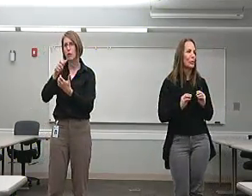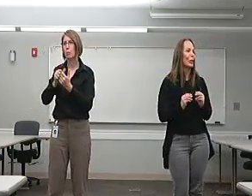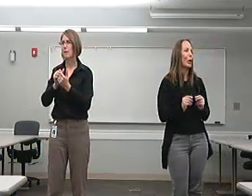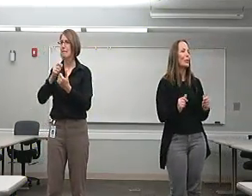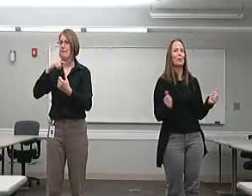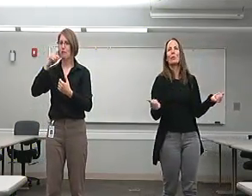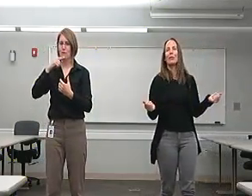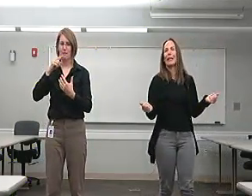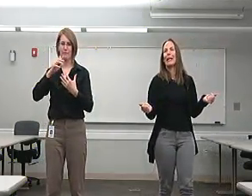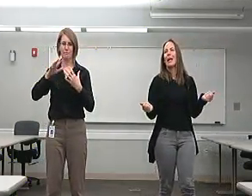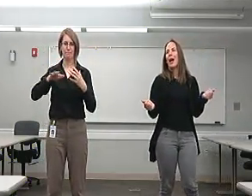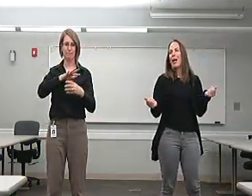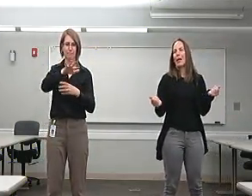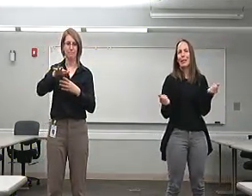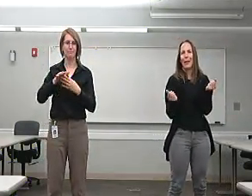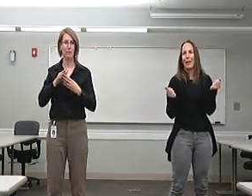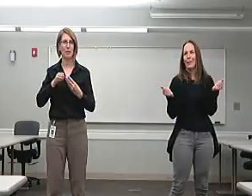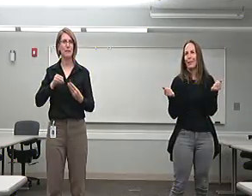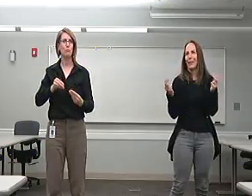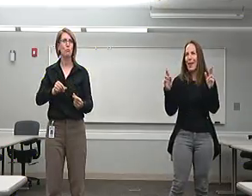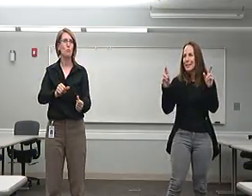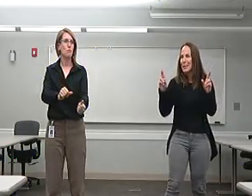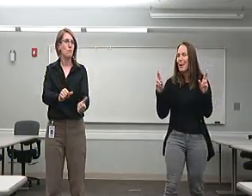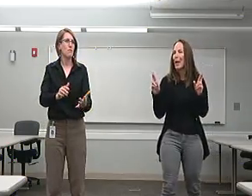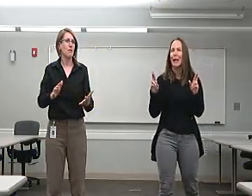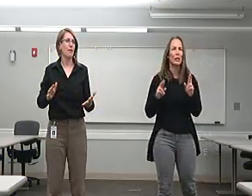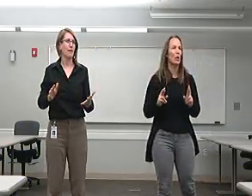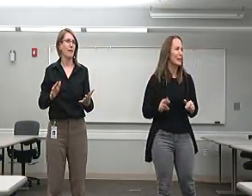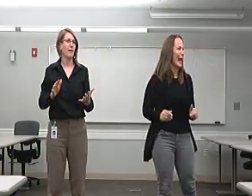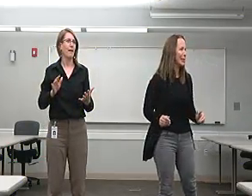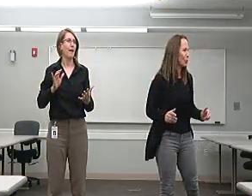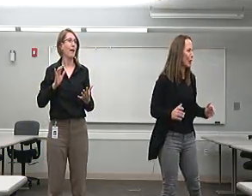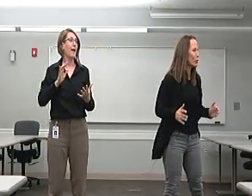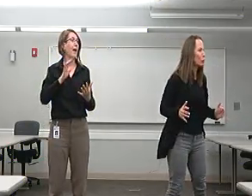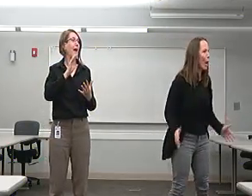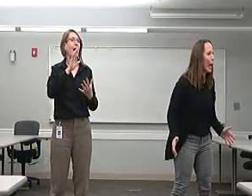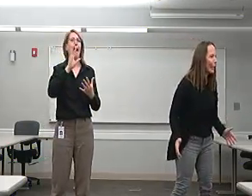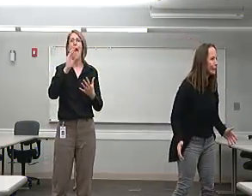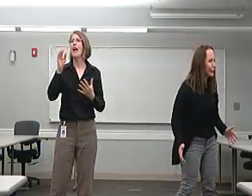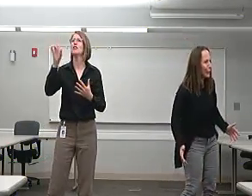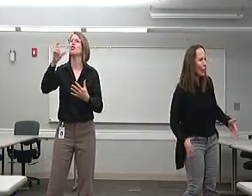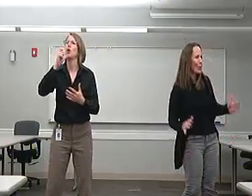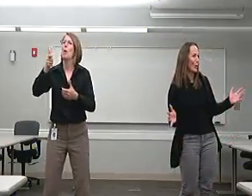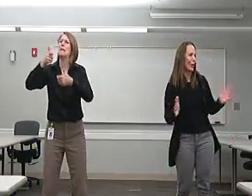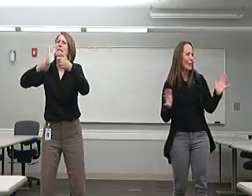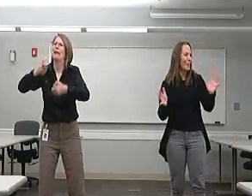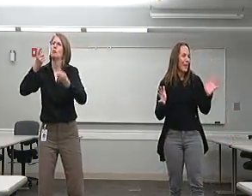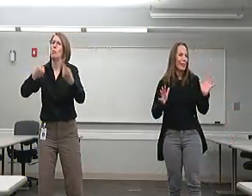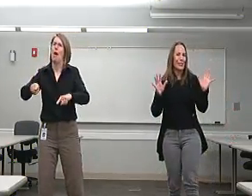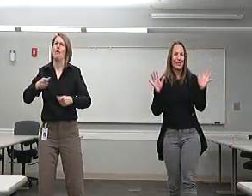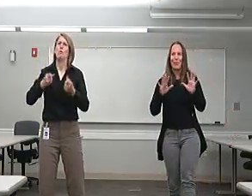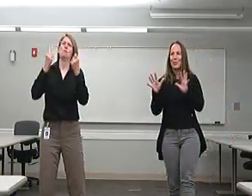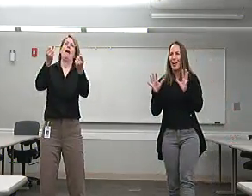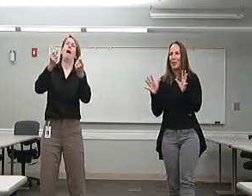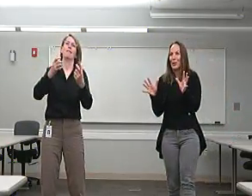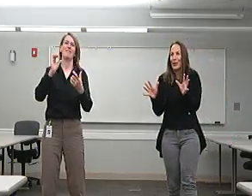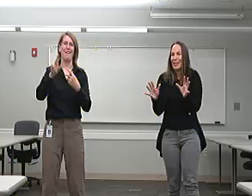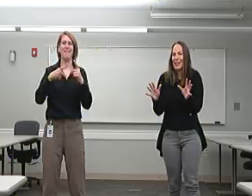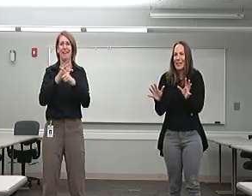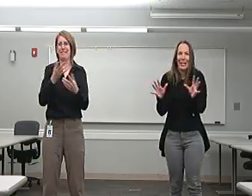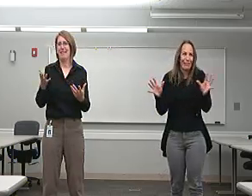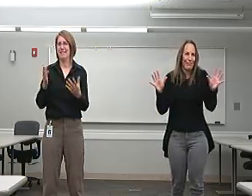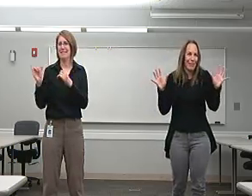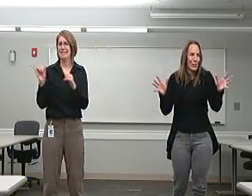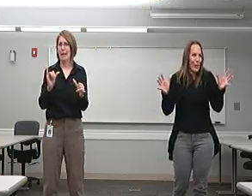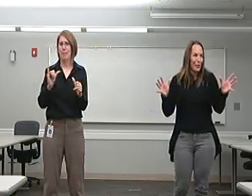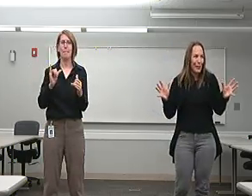smoothly. And that's like and don't text while you drive, you know, or just those other things